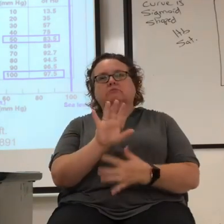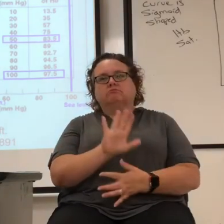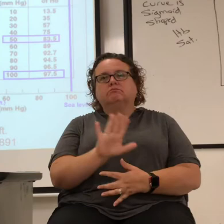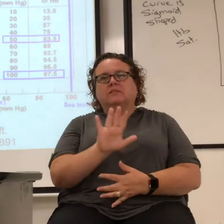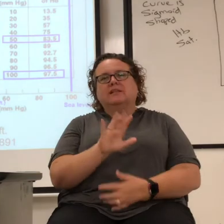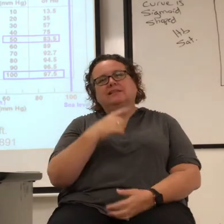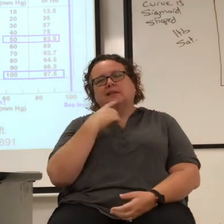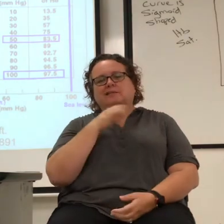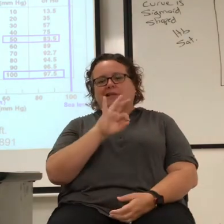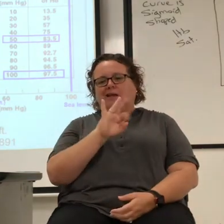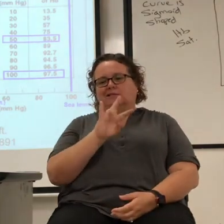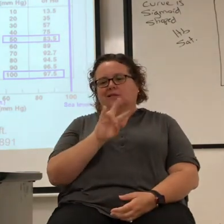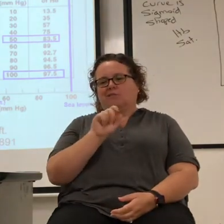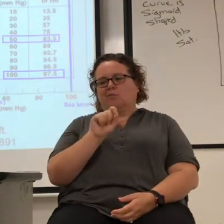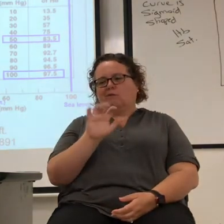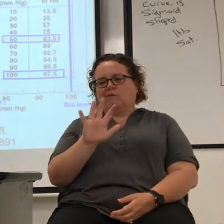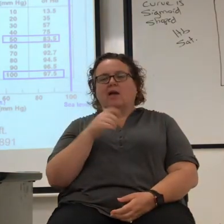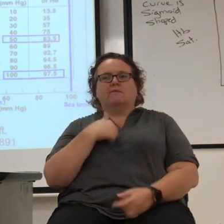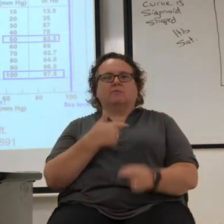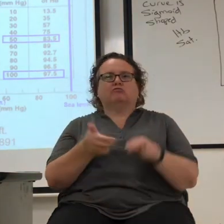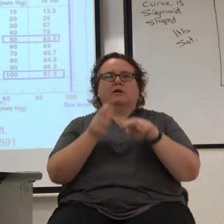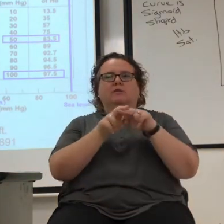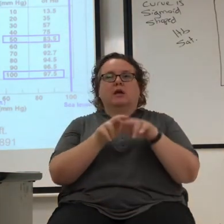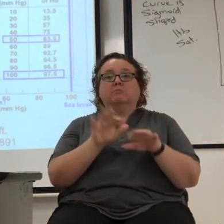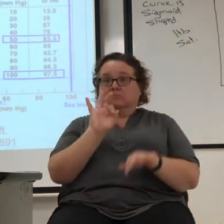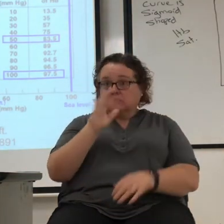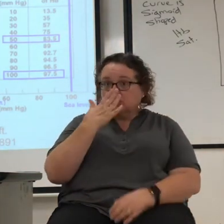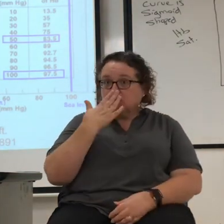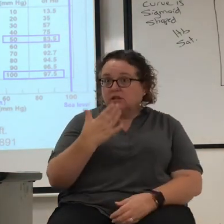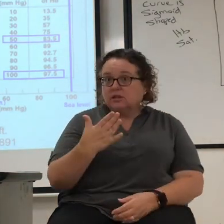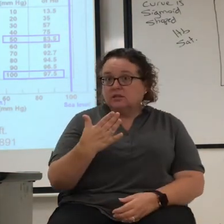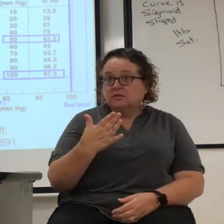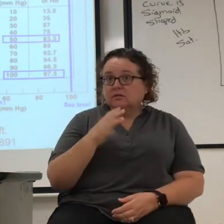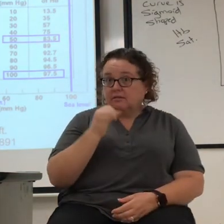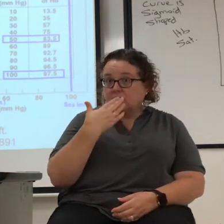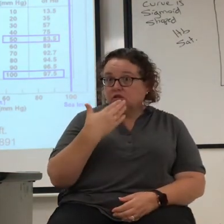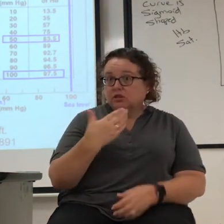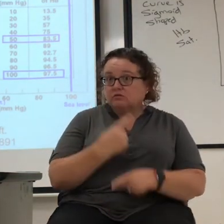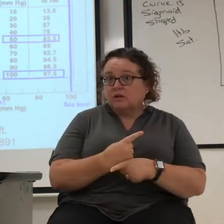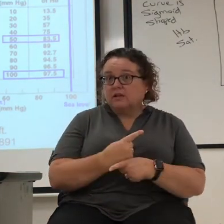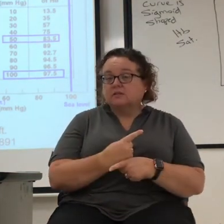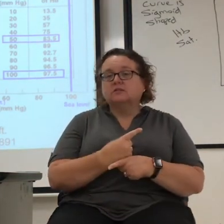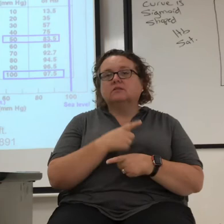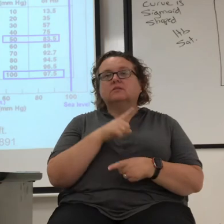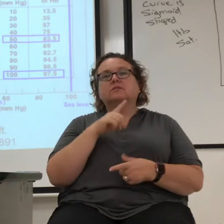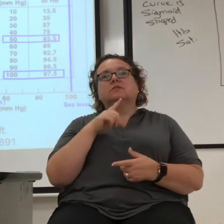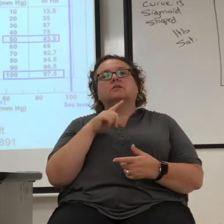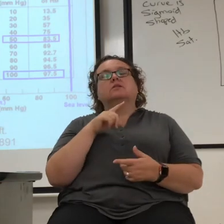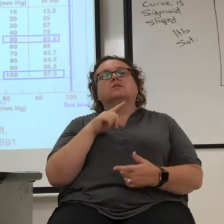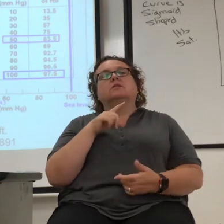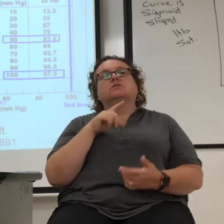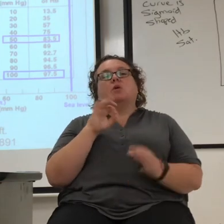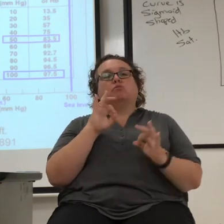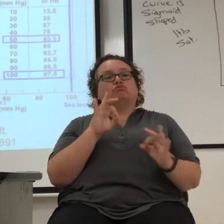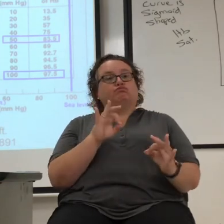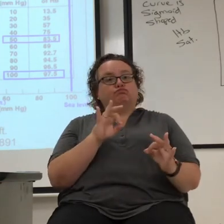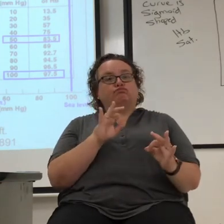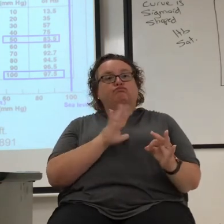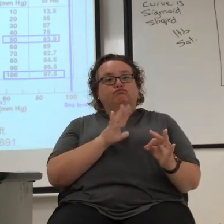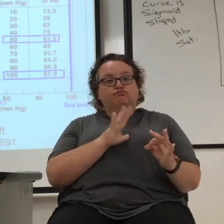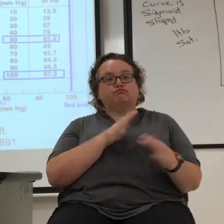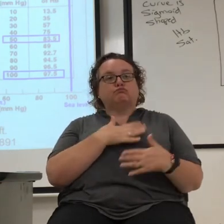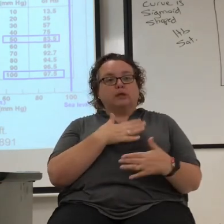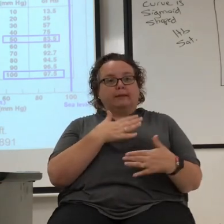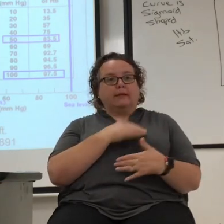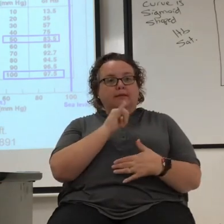says 97.5. I'm just rounding up. That's good, right? So I'll check the box. We're all good here breathing